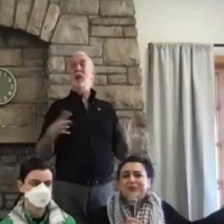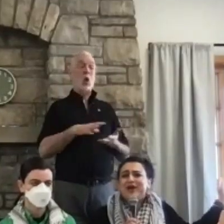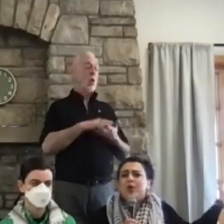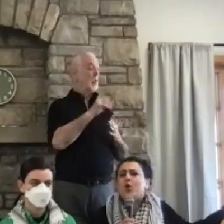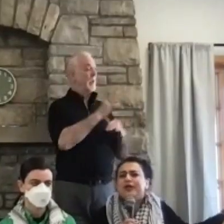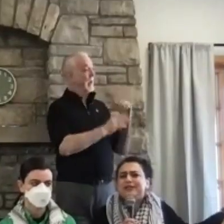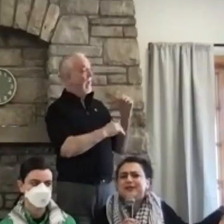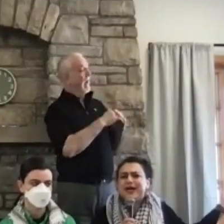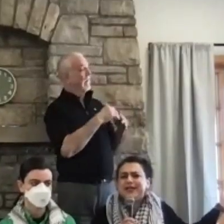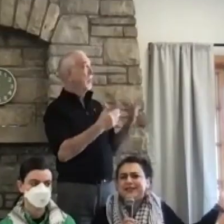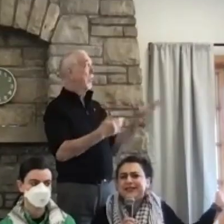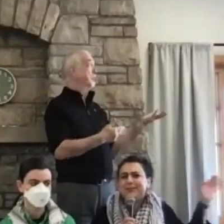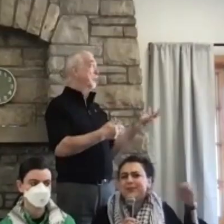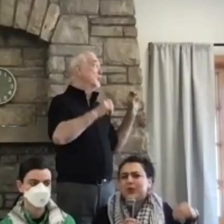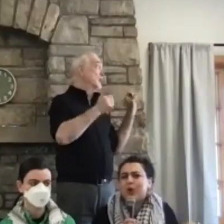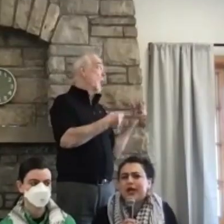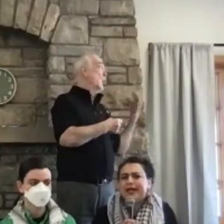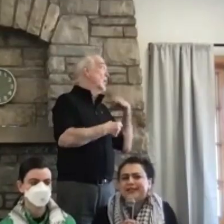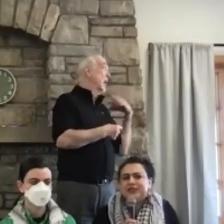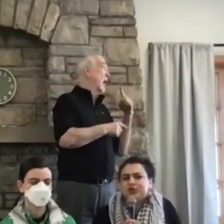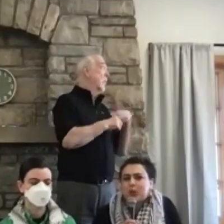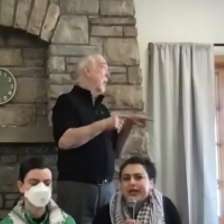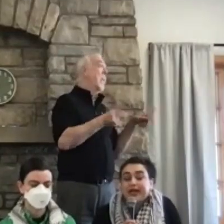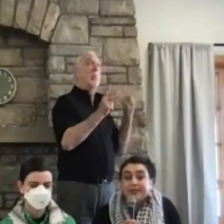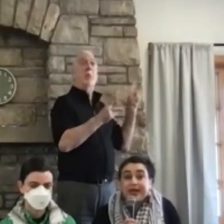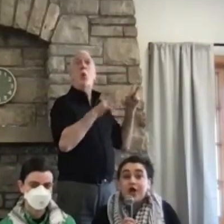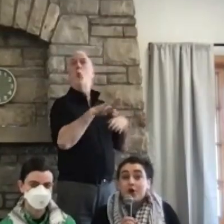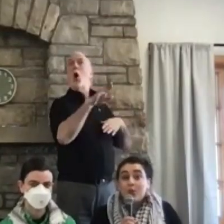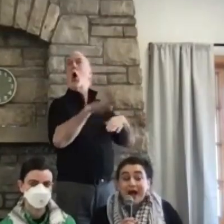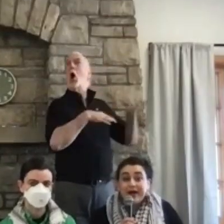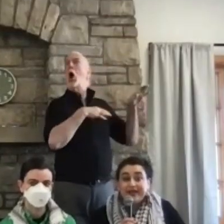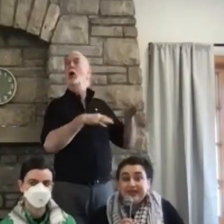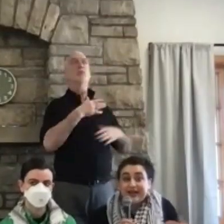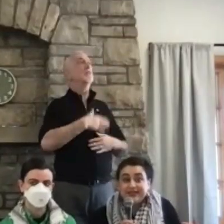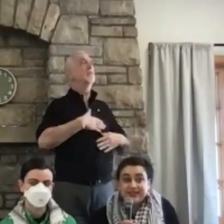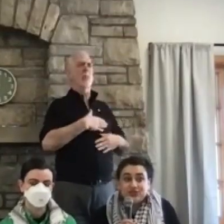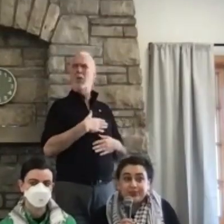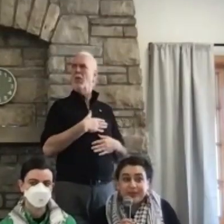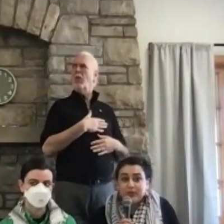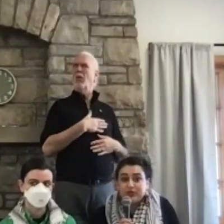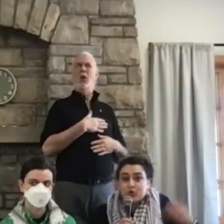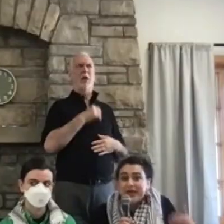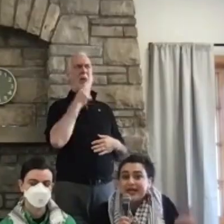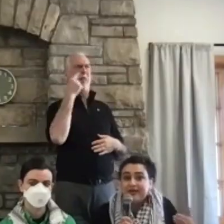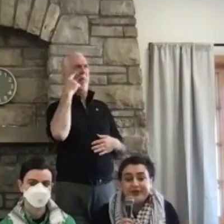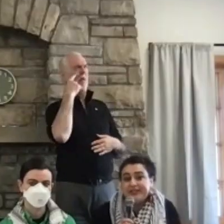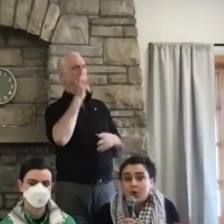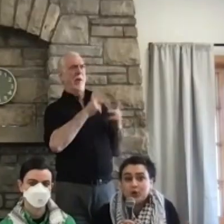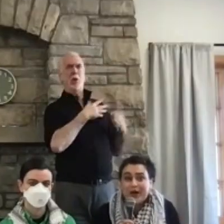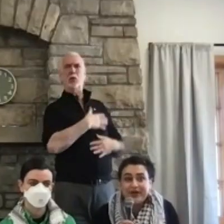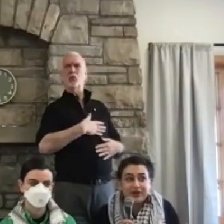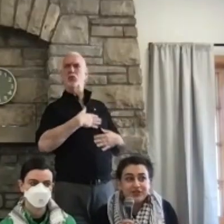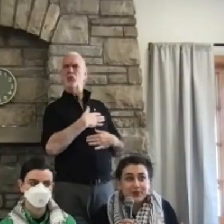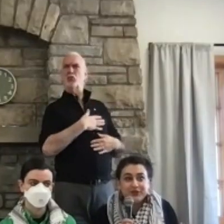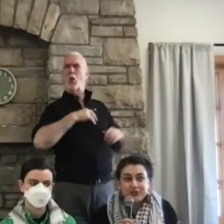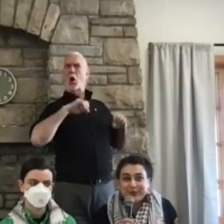be comfortable with how cold it is outside and seeing that people are walking and still enjoying it. And like, wow, I didn't think I could see people enjoying freezing